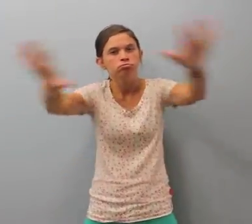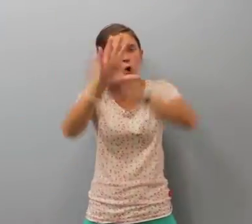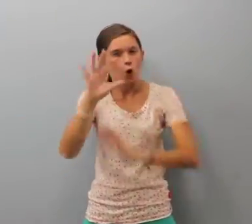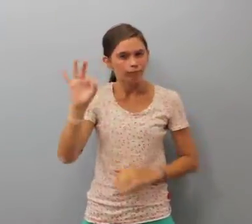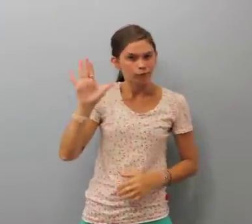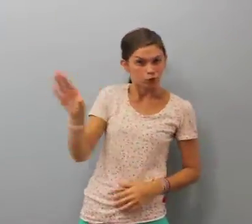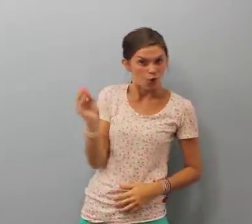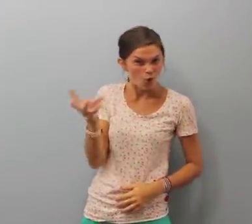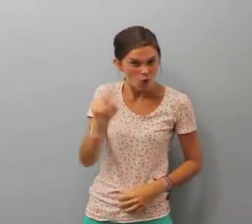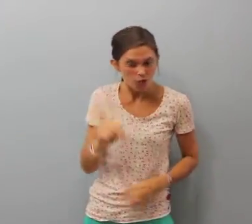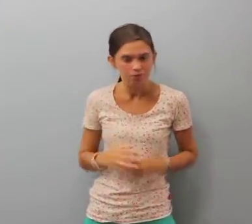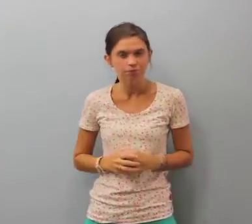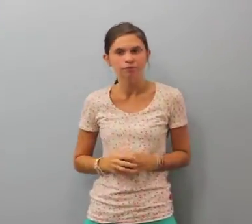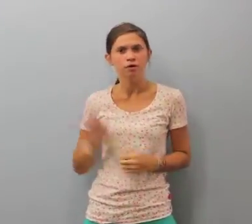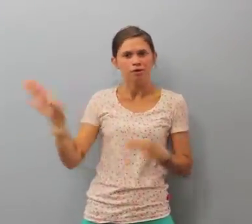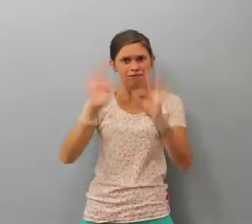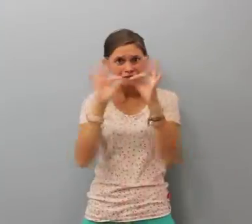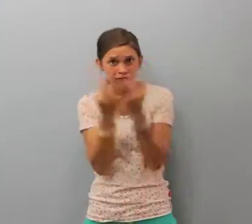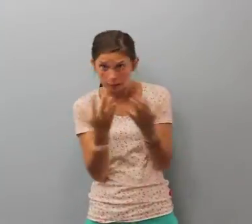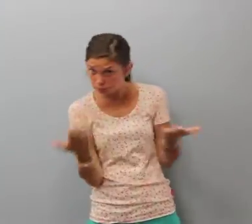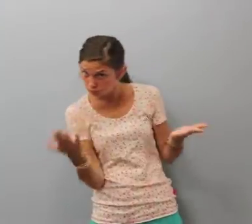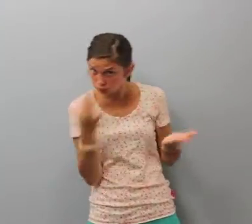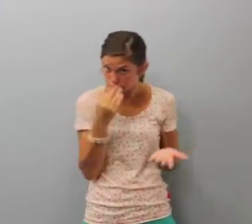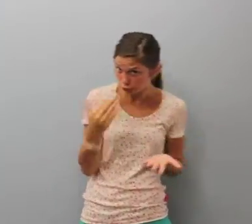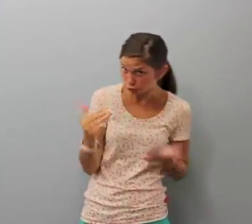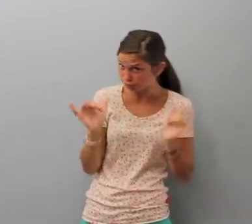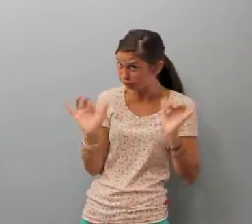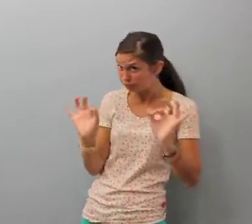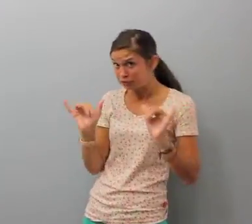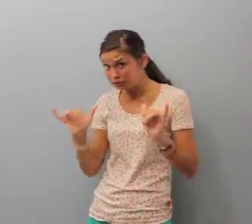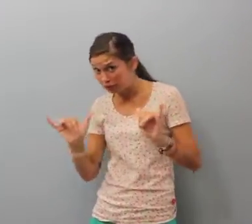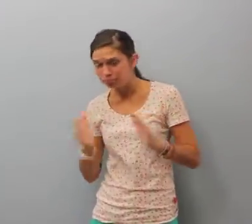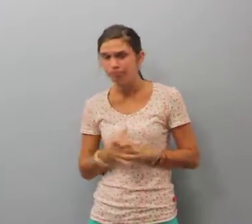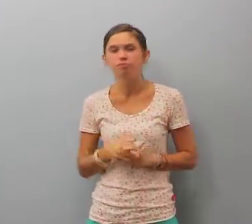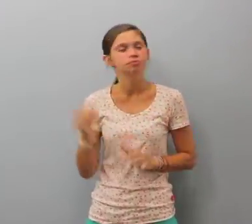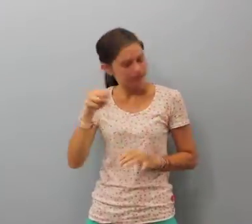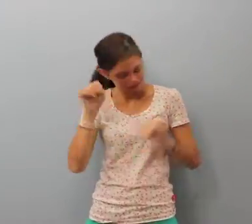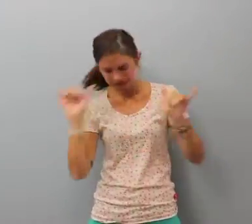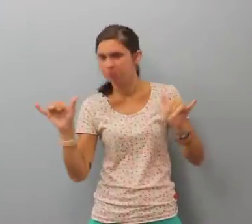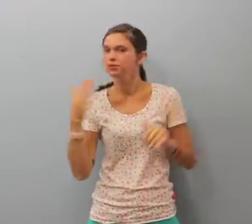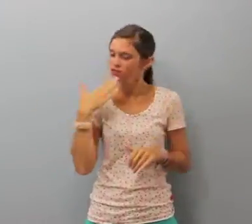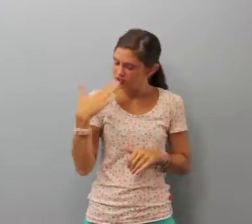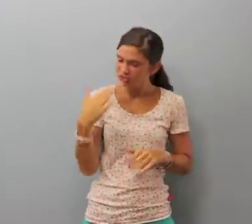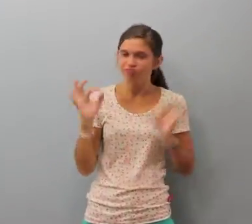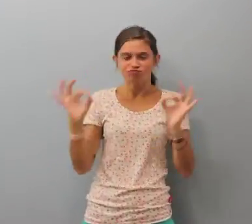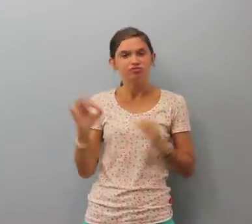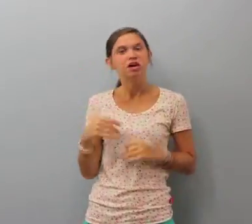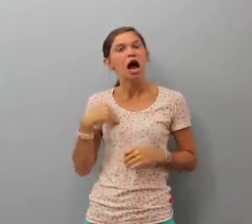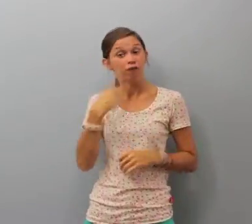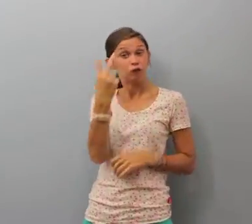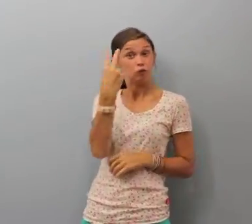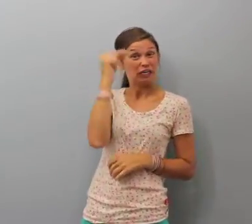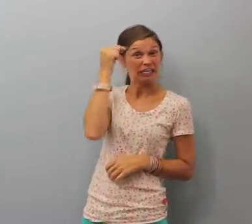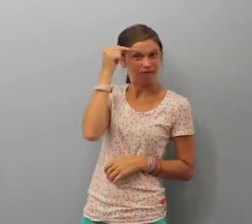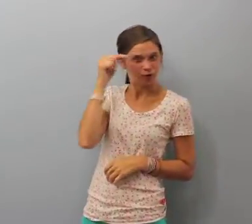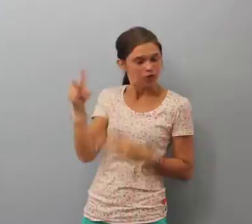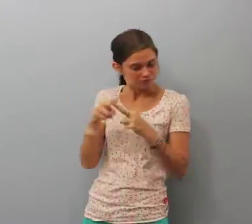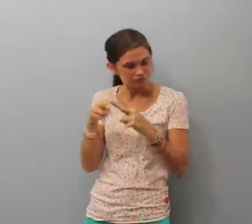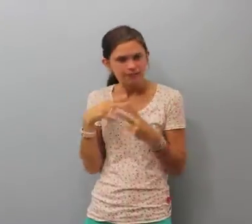Her dream is to live on a farm, have the rural life. I asked if everything is going okay with her